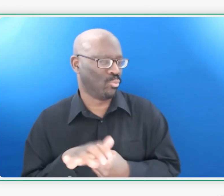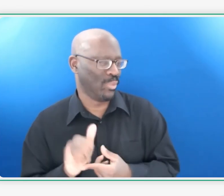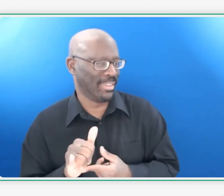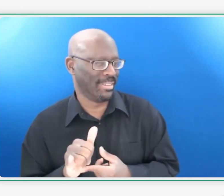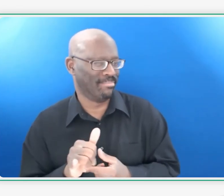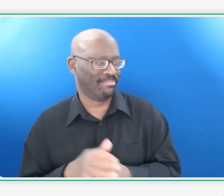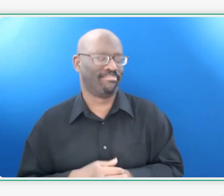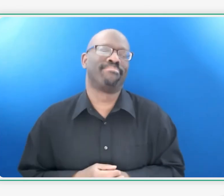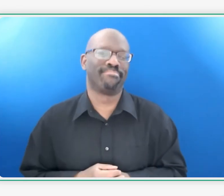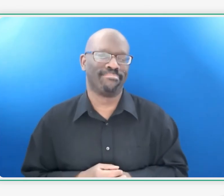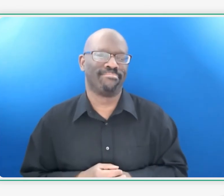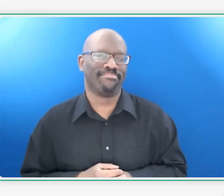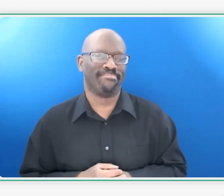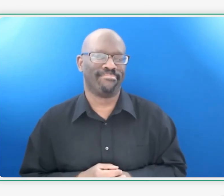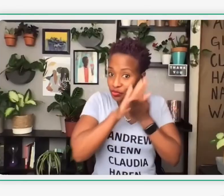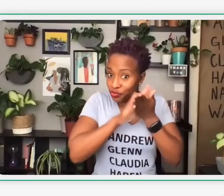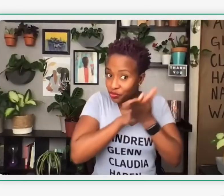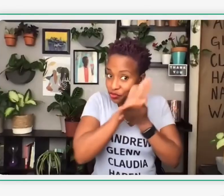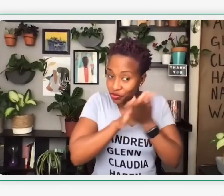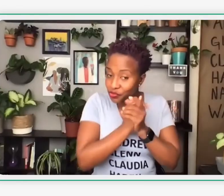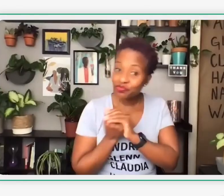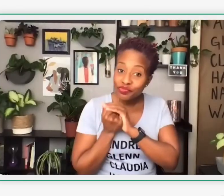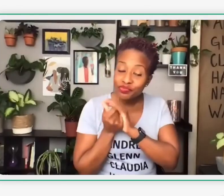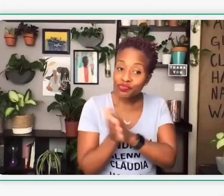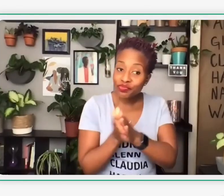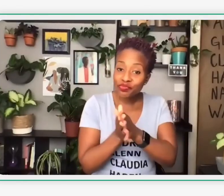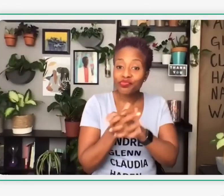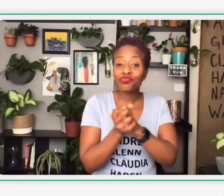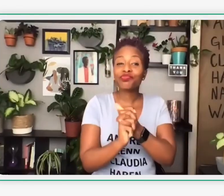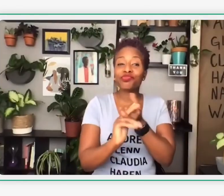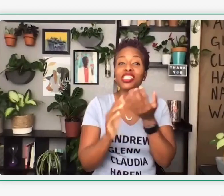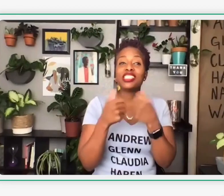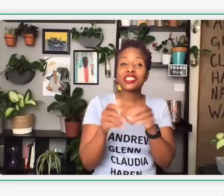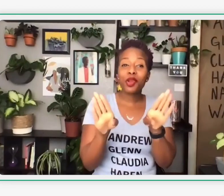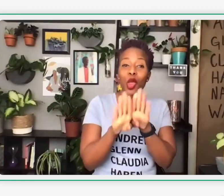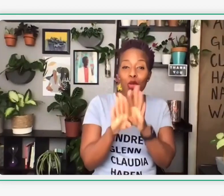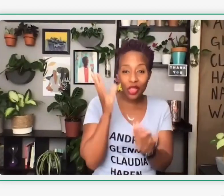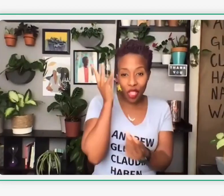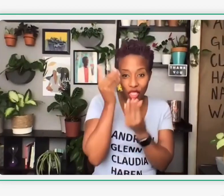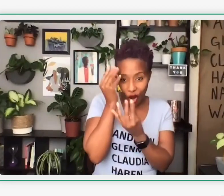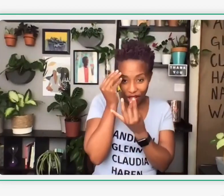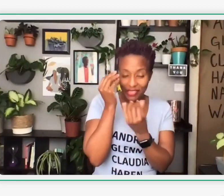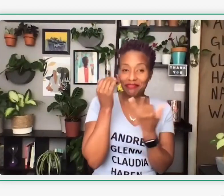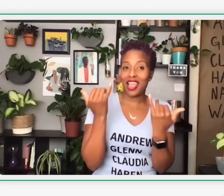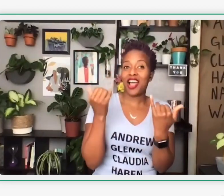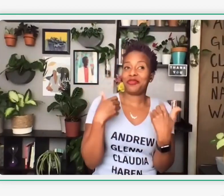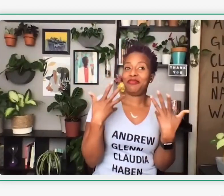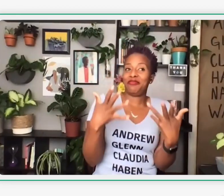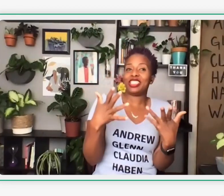this information with you on financial literacy today. Got to make sure I have this lotion on.